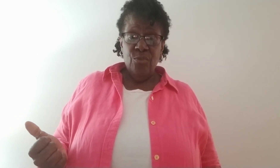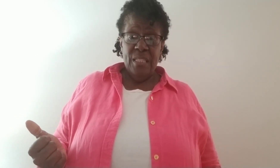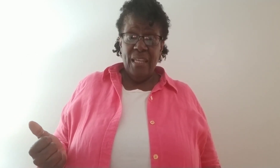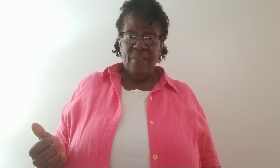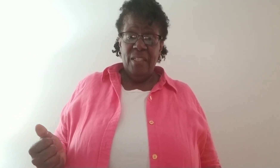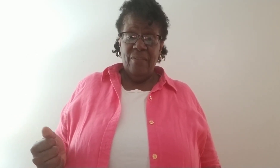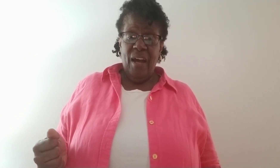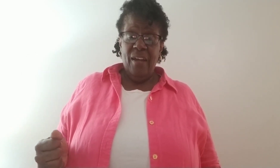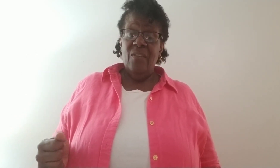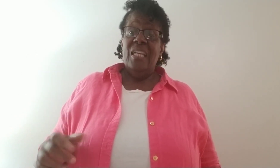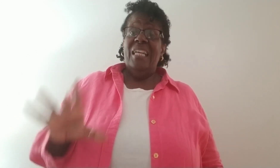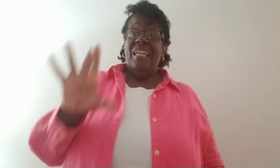8,300,875.